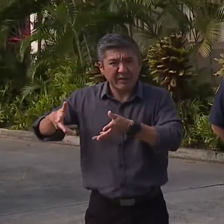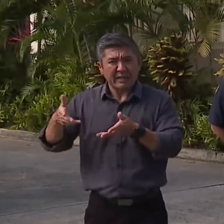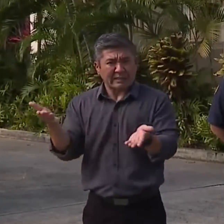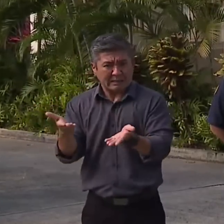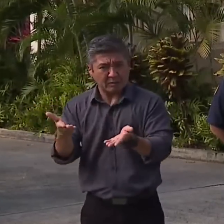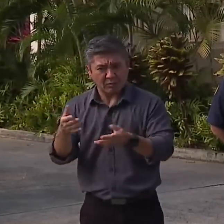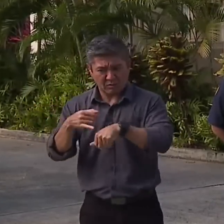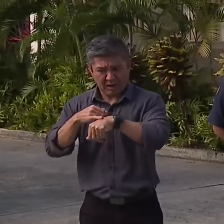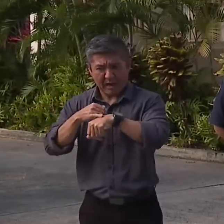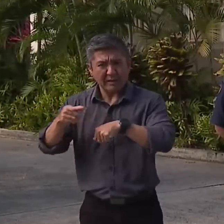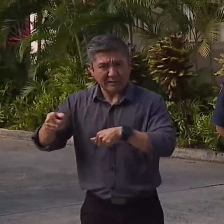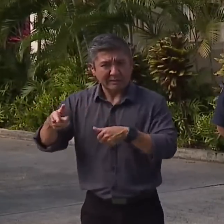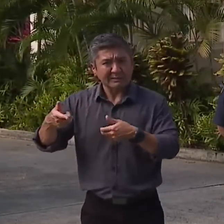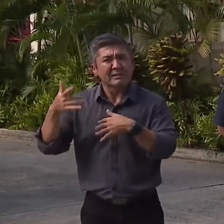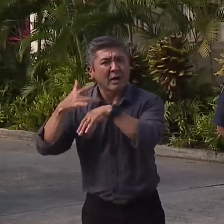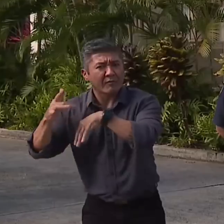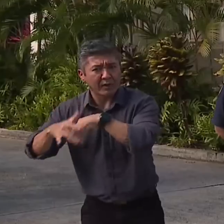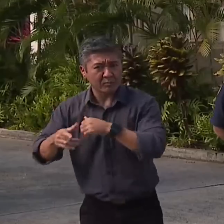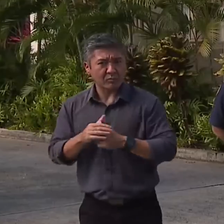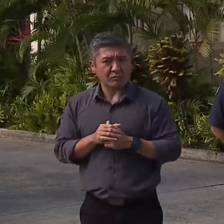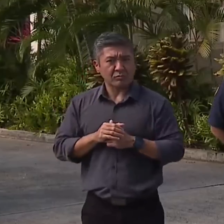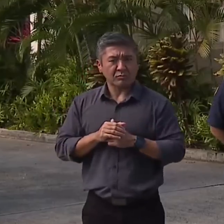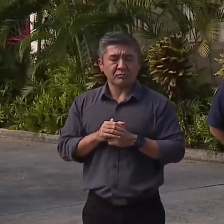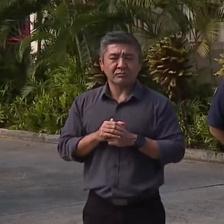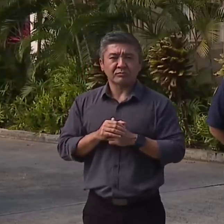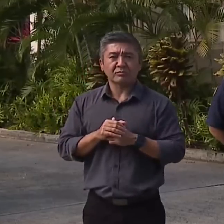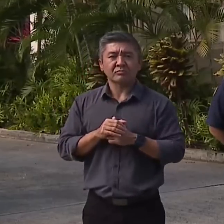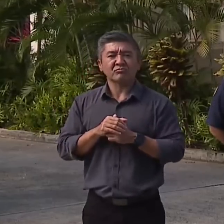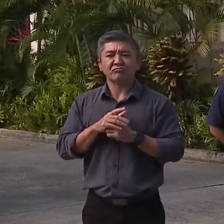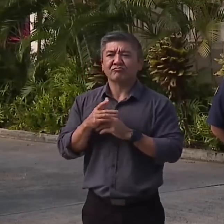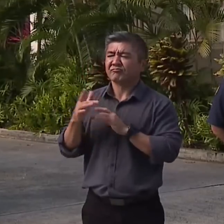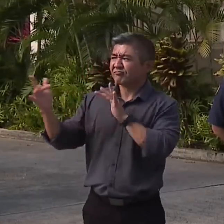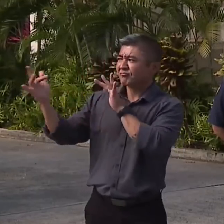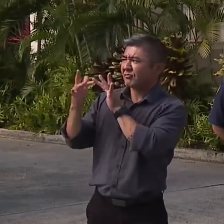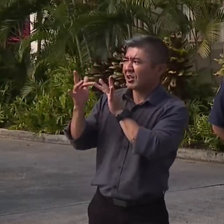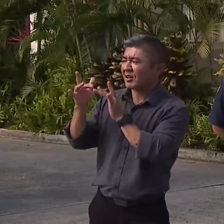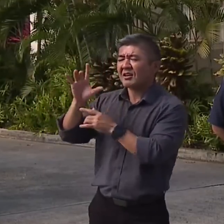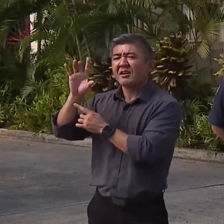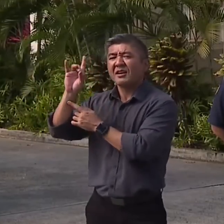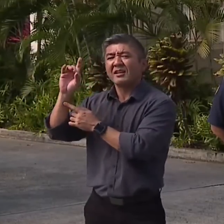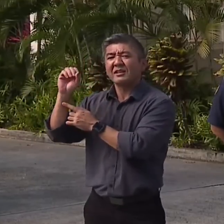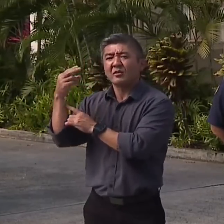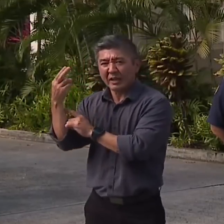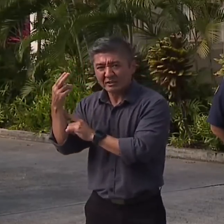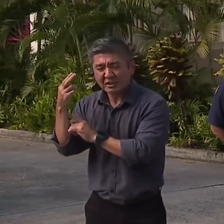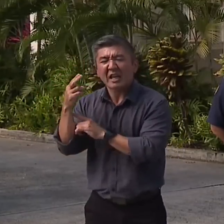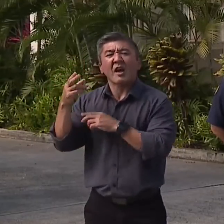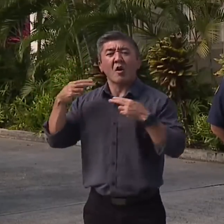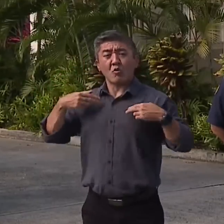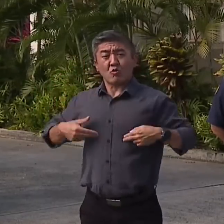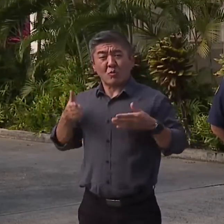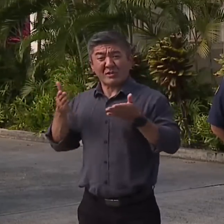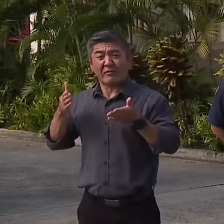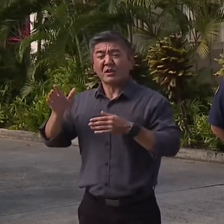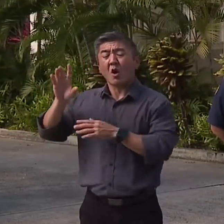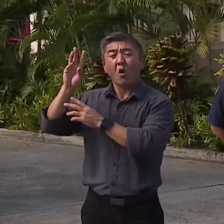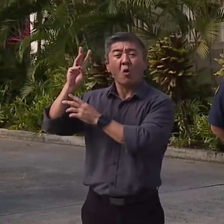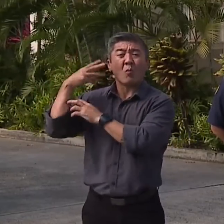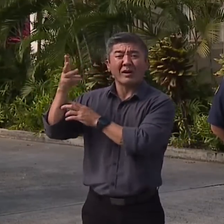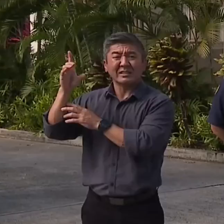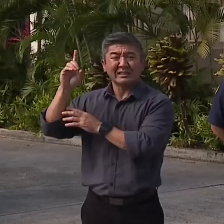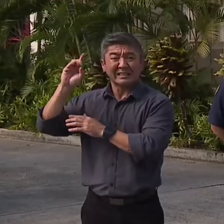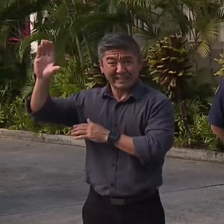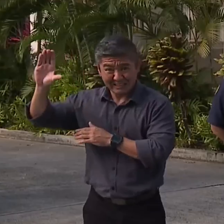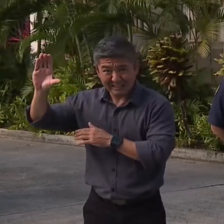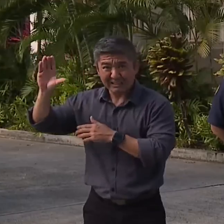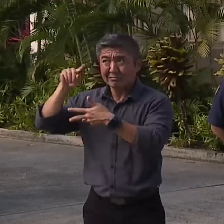island. And we reached out to the Department of Health and Human Services in Washington, D.C. to make the request of whether we could keep